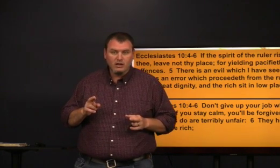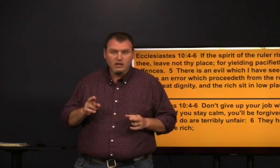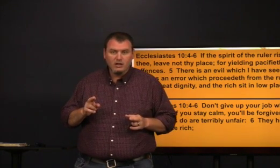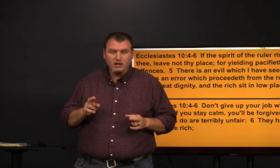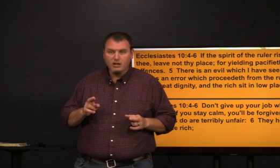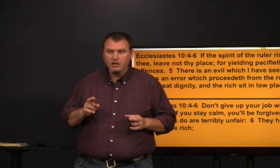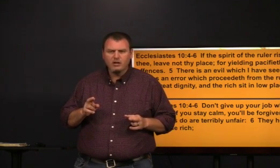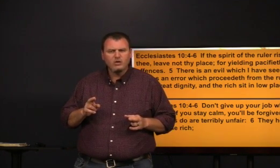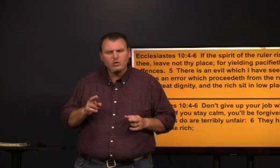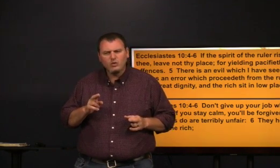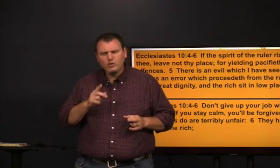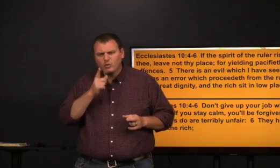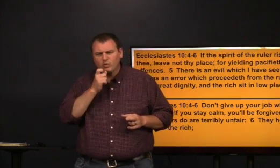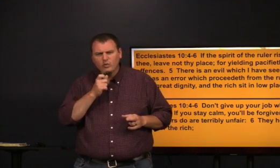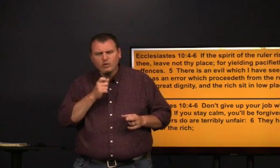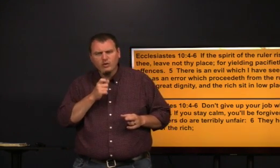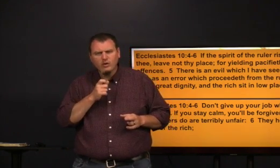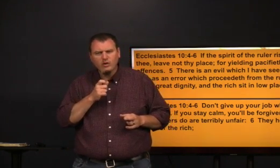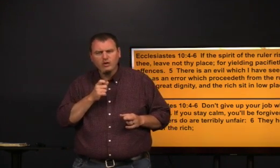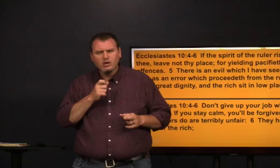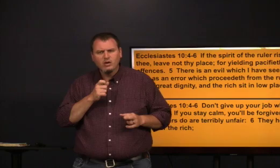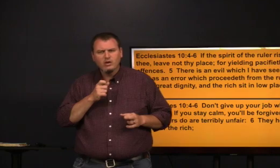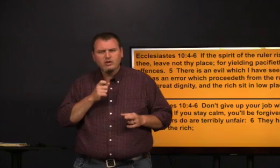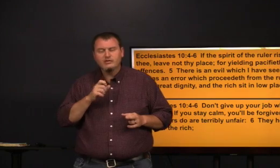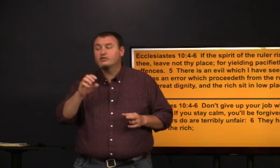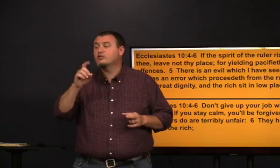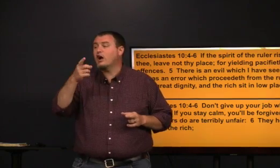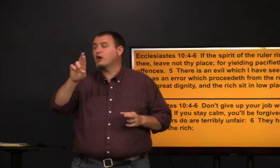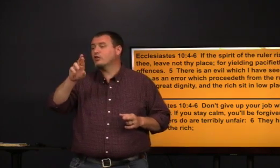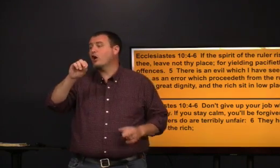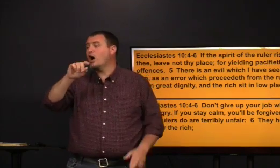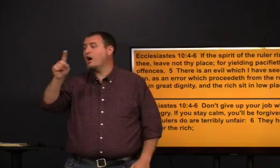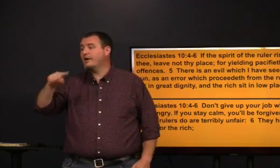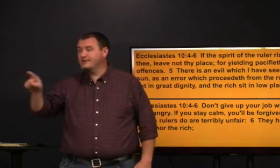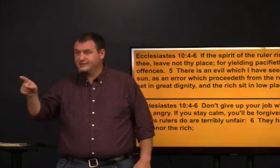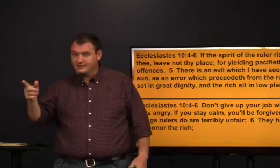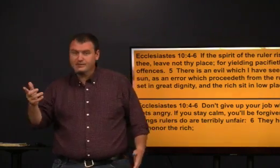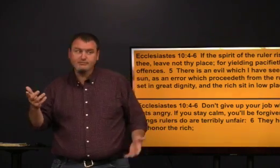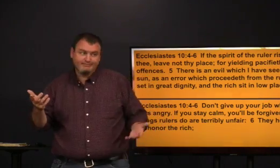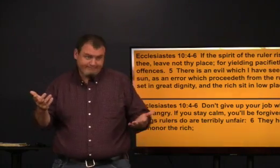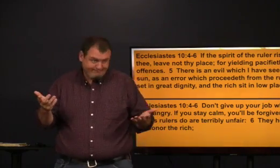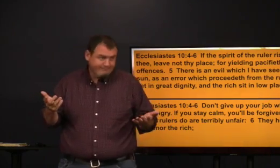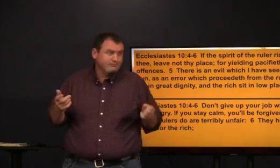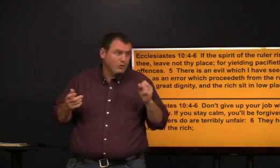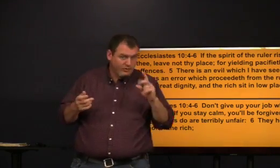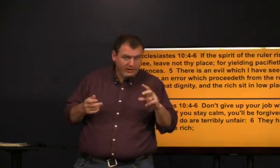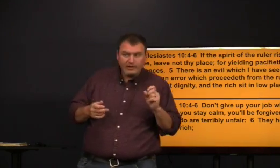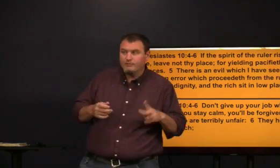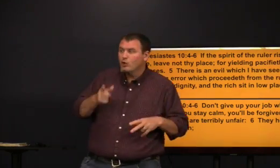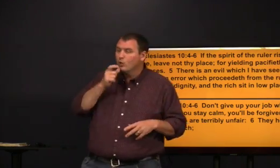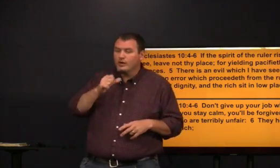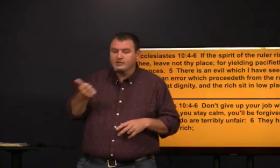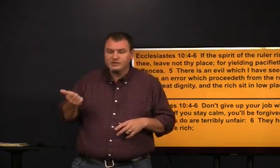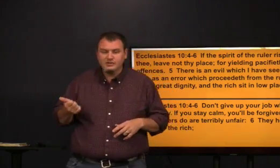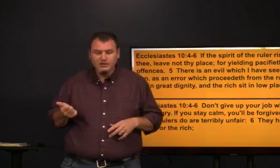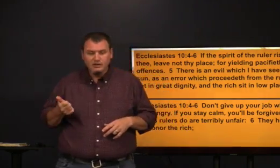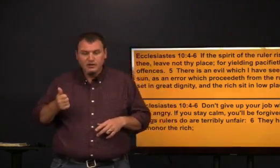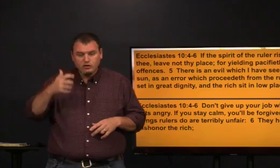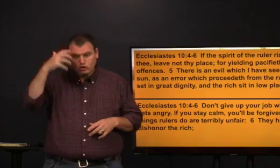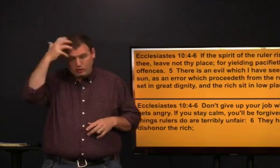Dr. Oz, Okay, who else?